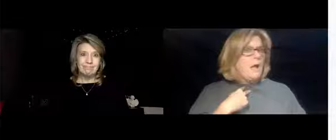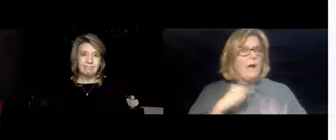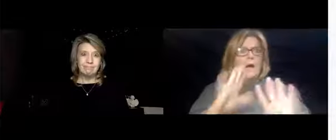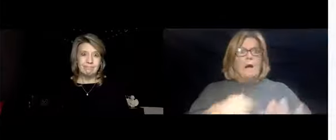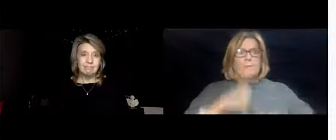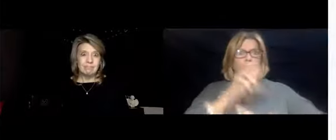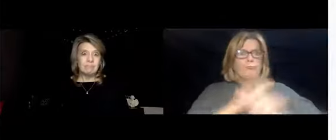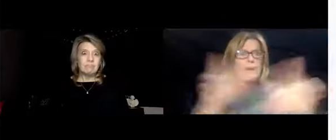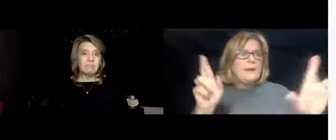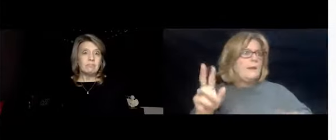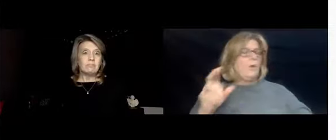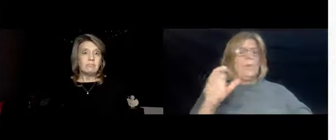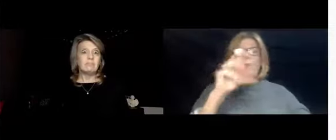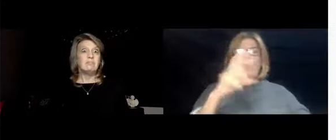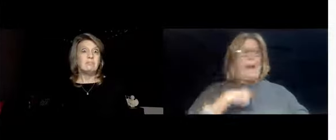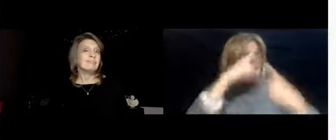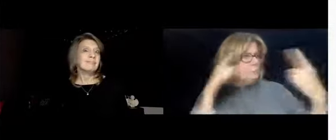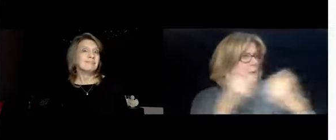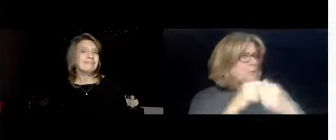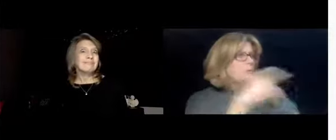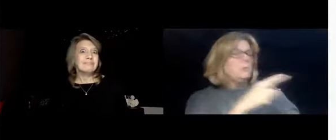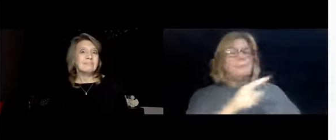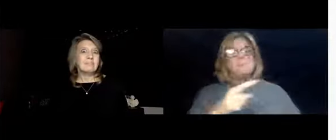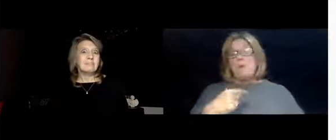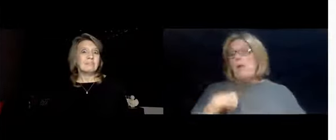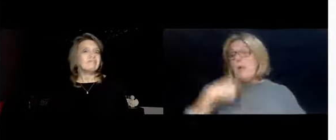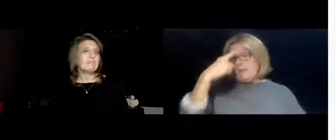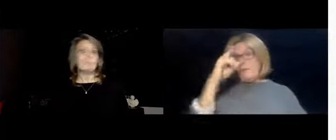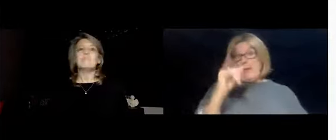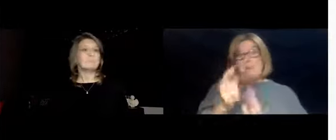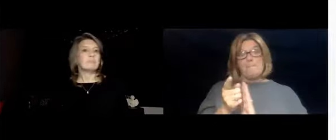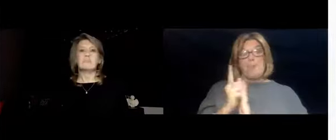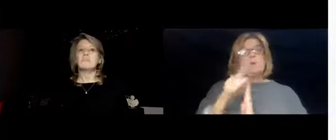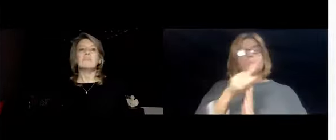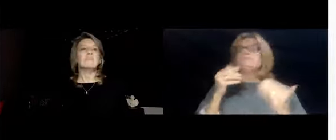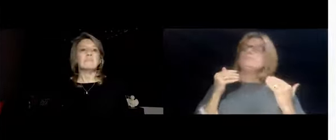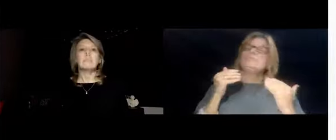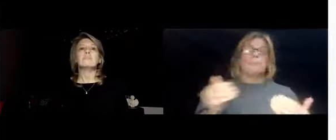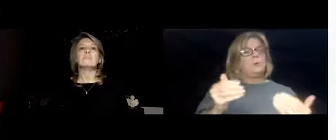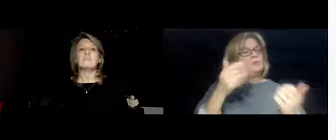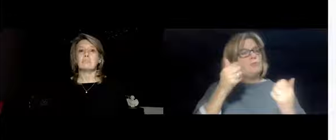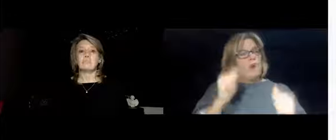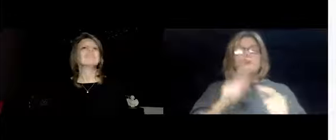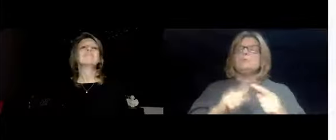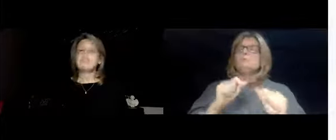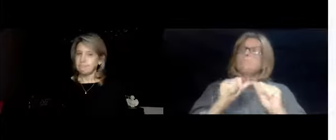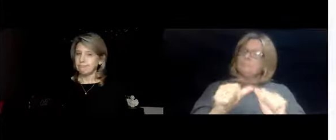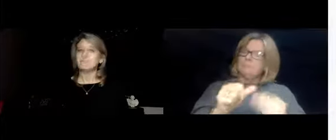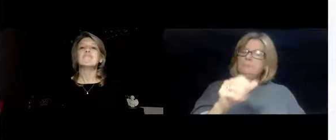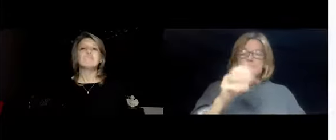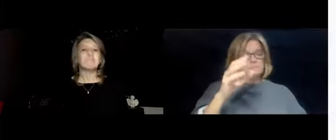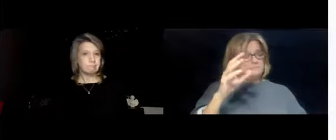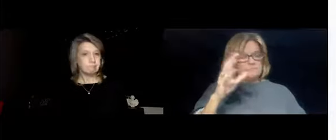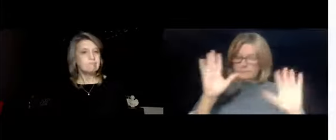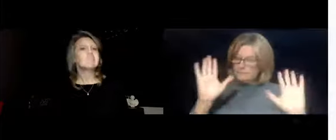That did happen to me one time where I just felt like, oh my gosh, I wasn't ready for this. I may not necessarily have agreed with them, but I